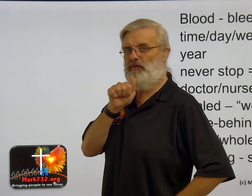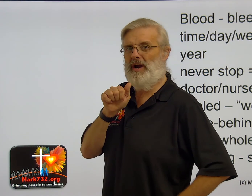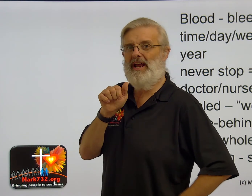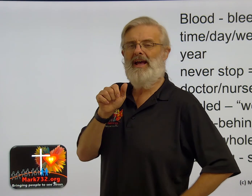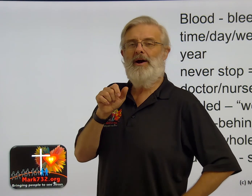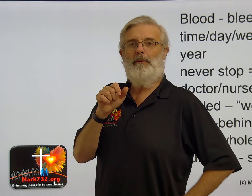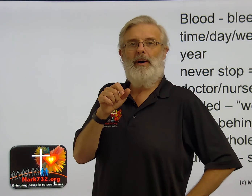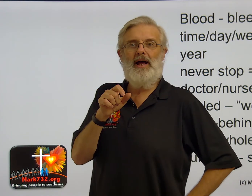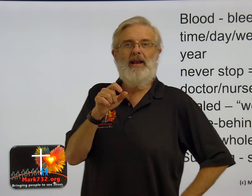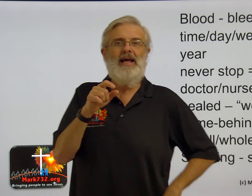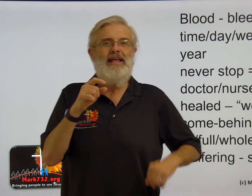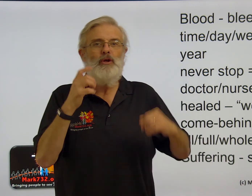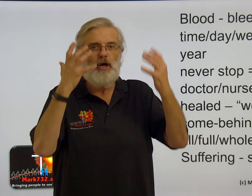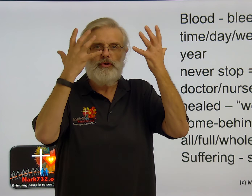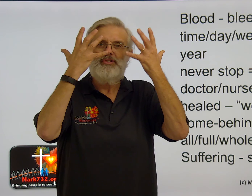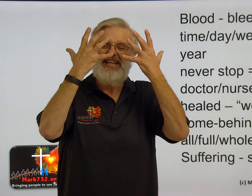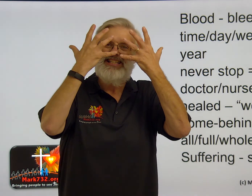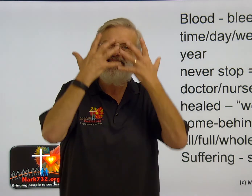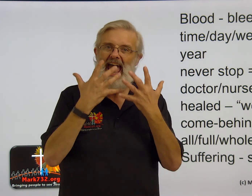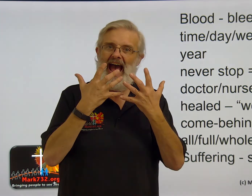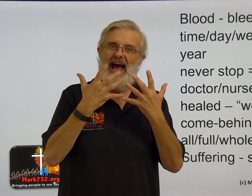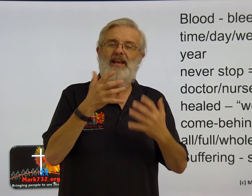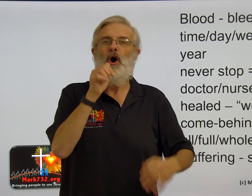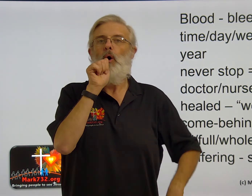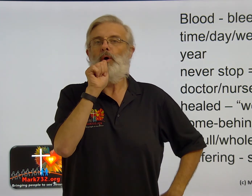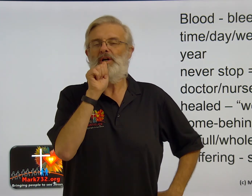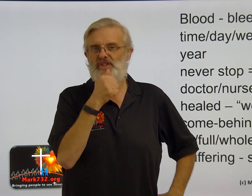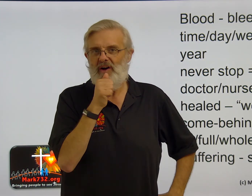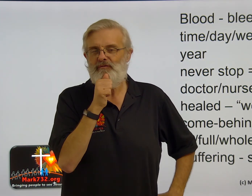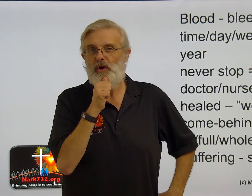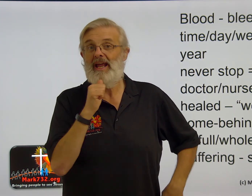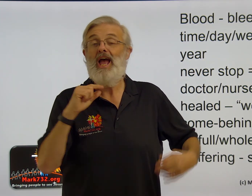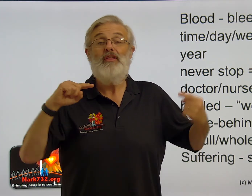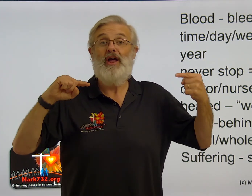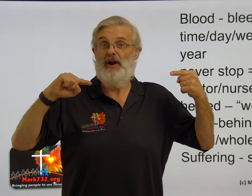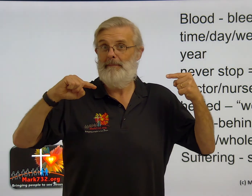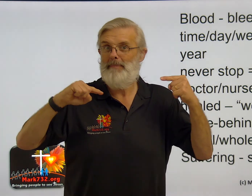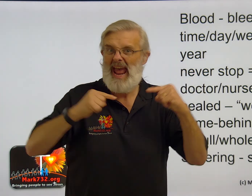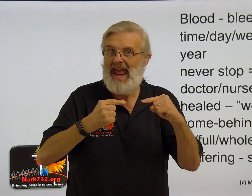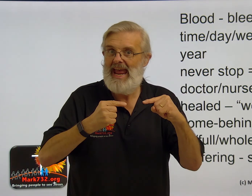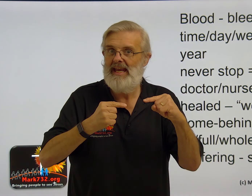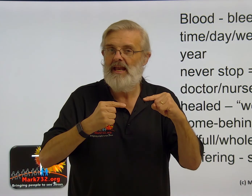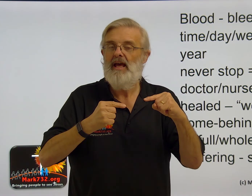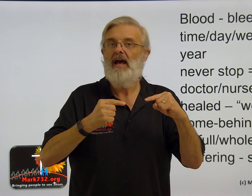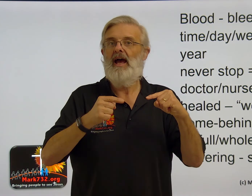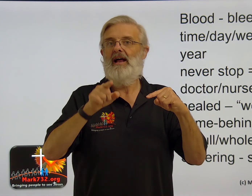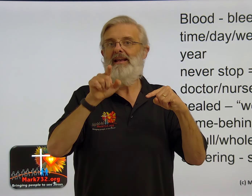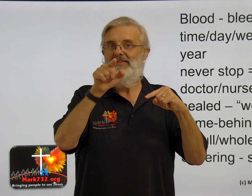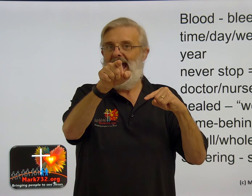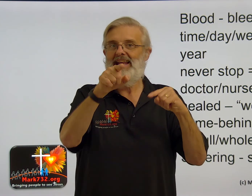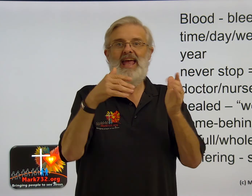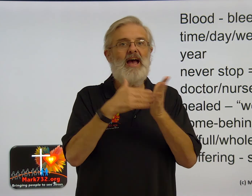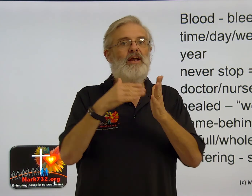suffering, but you also see sad or suffering. They're in pain, and that again